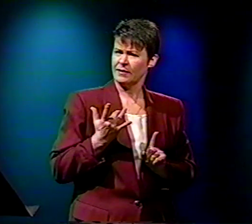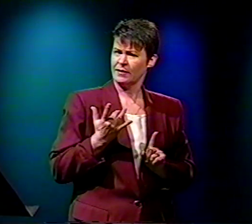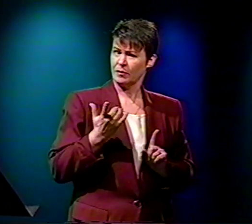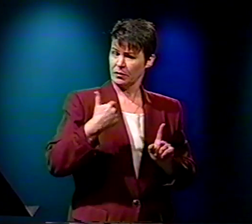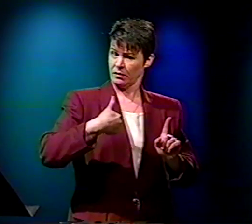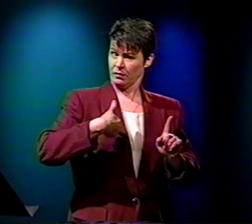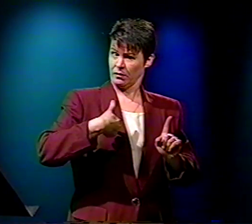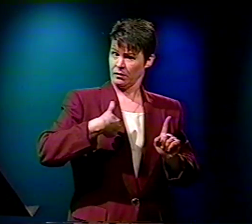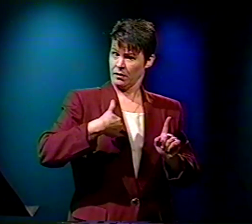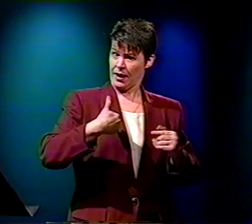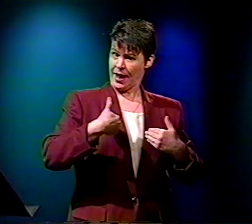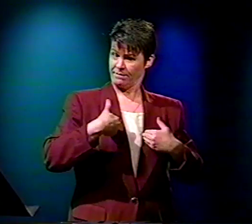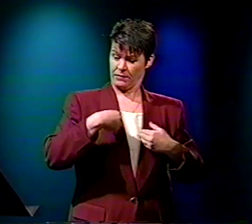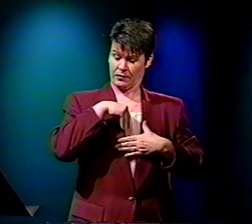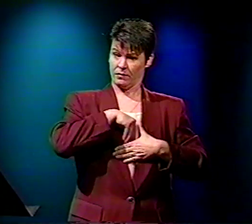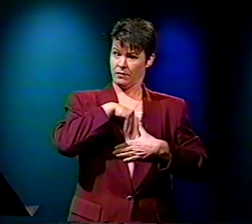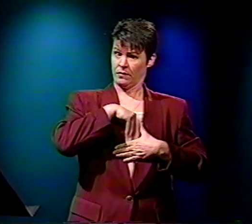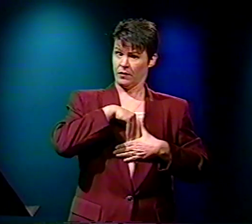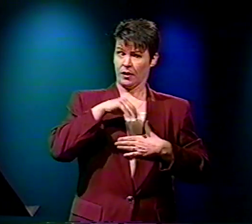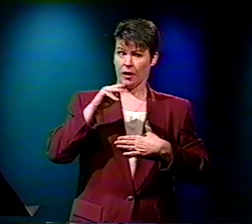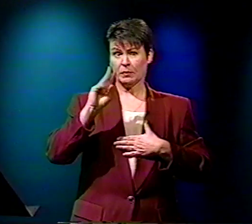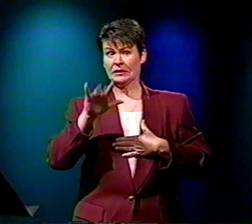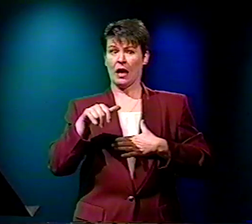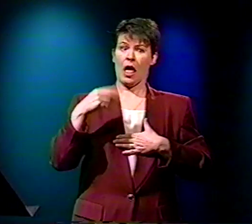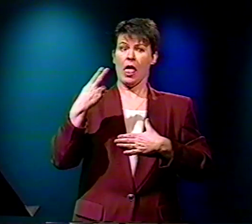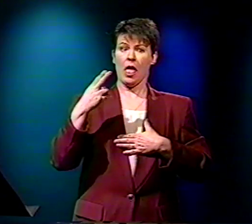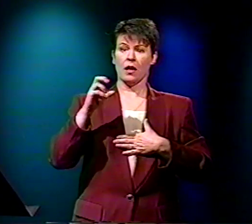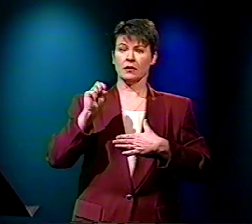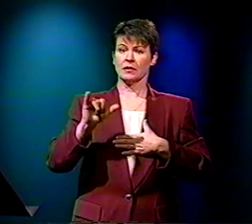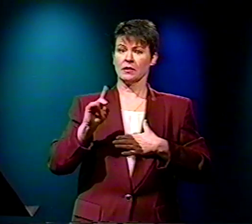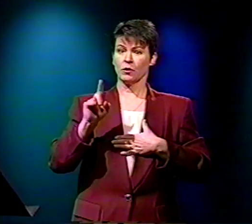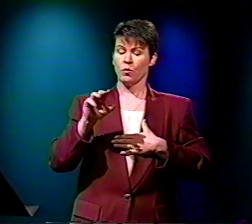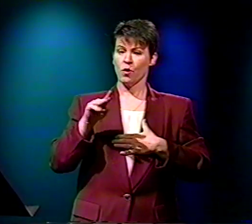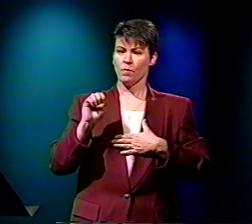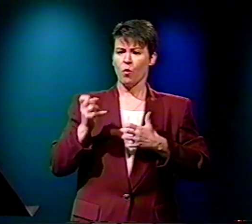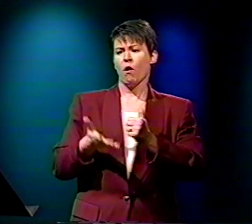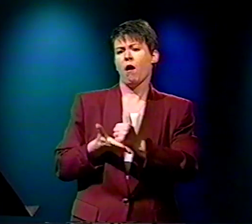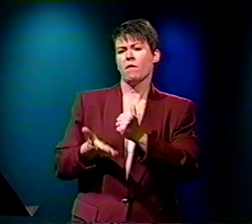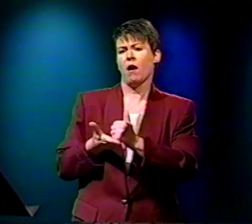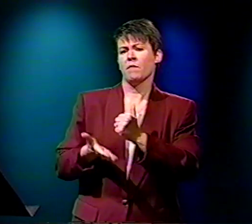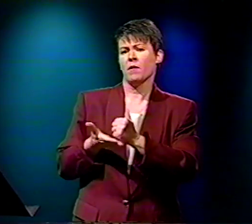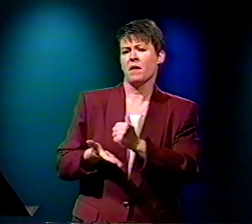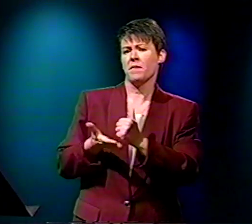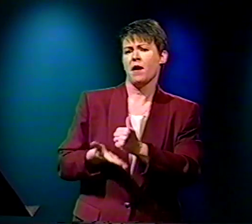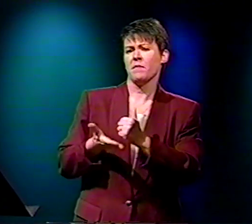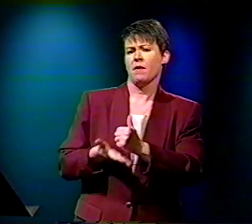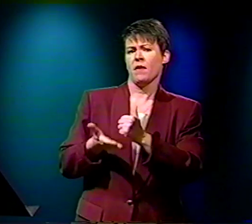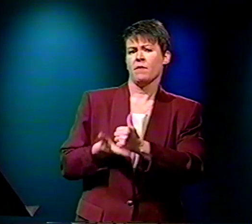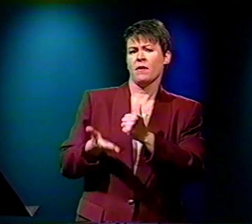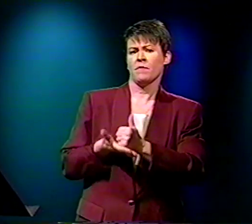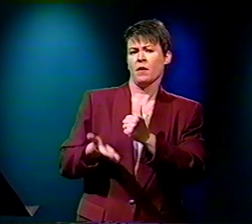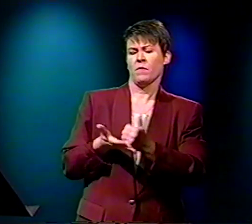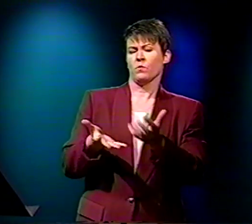the interpreting profession? Is it because they have their own needs of the Messiah syndrome? They have a need to